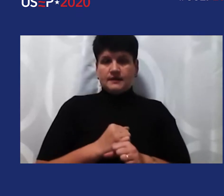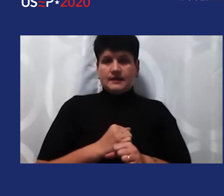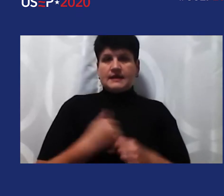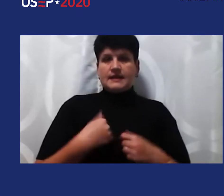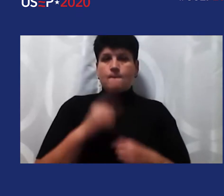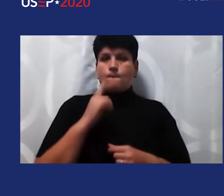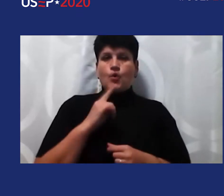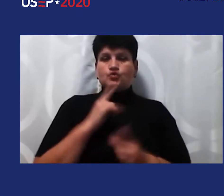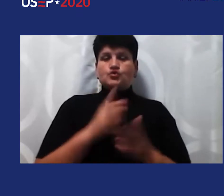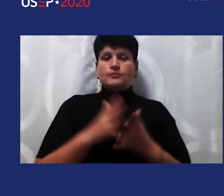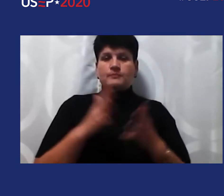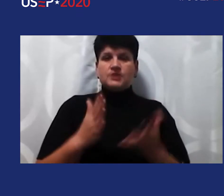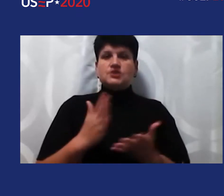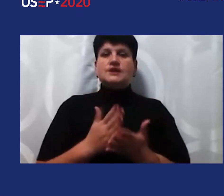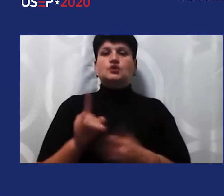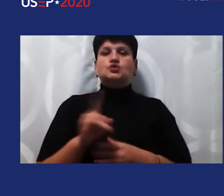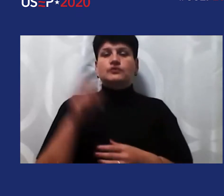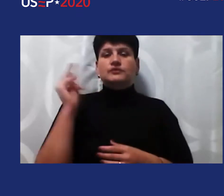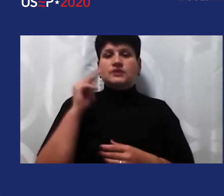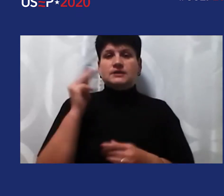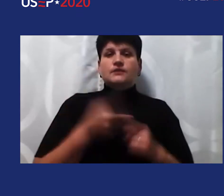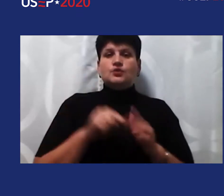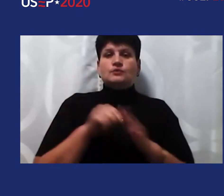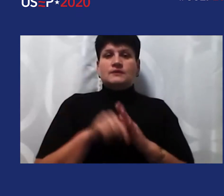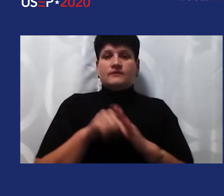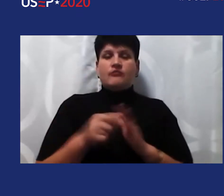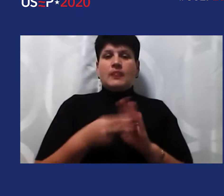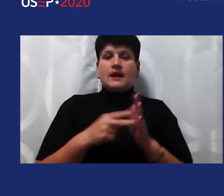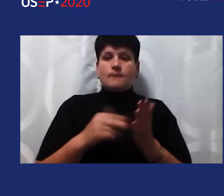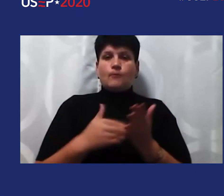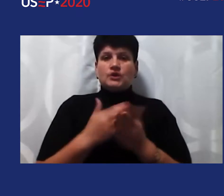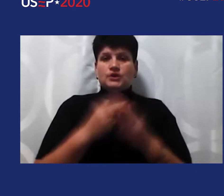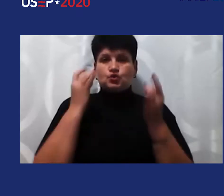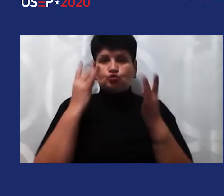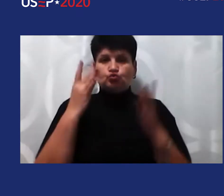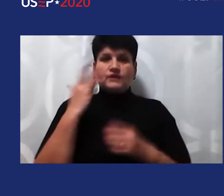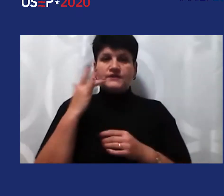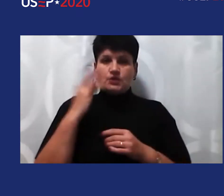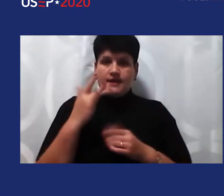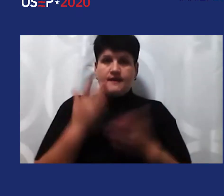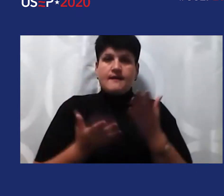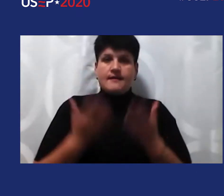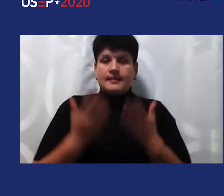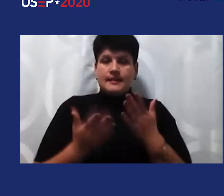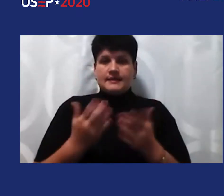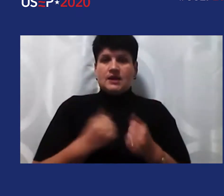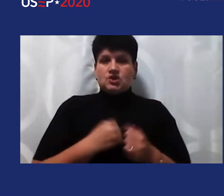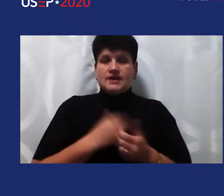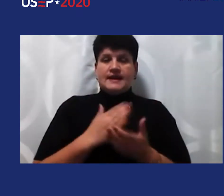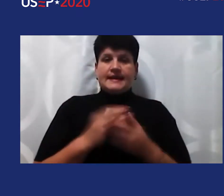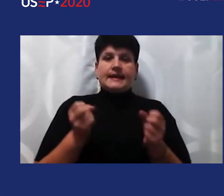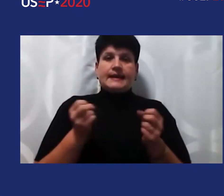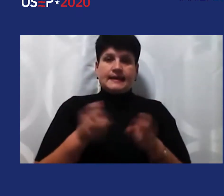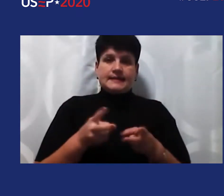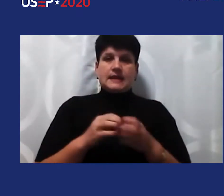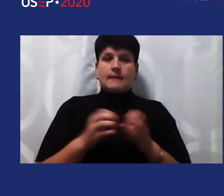for improvement, of course, and we still have more to learn in terms of political culture from US, but